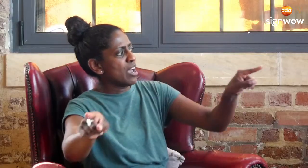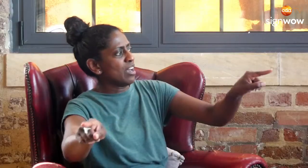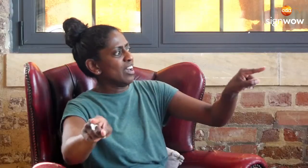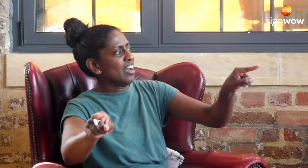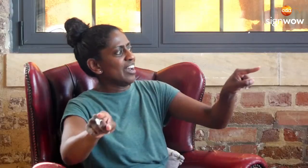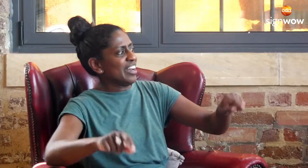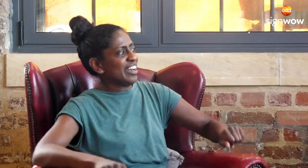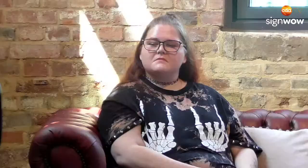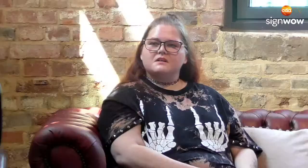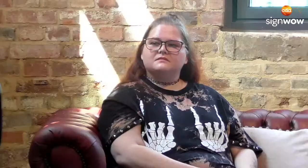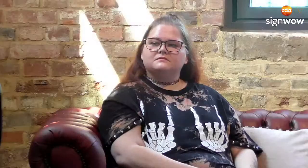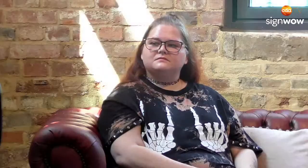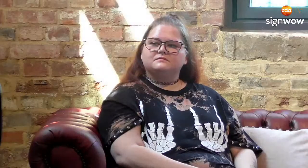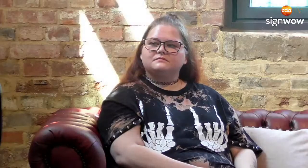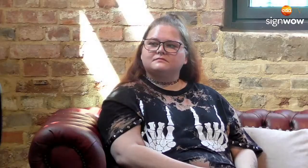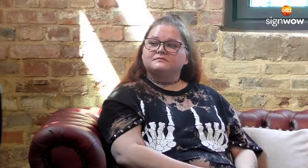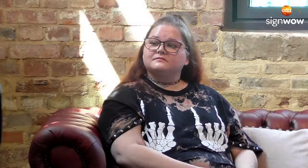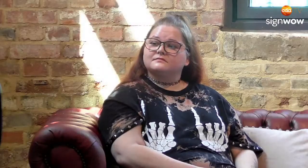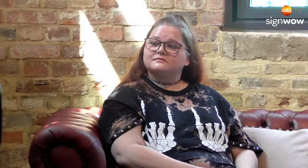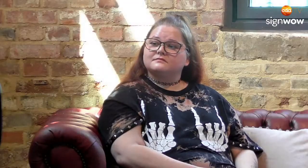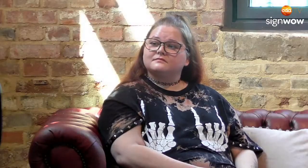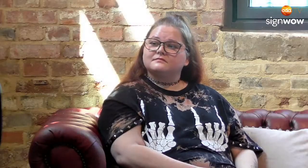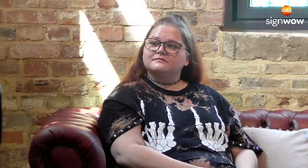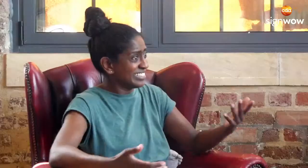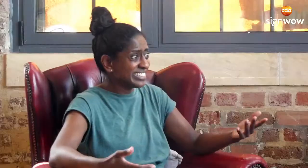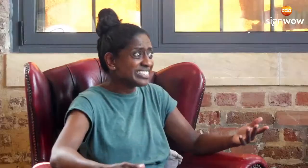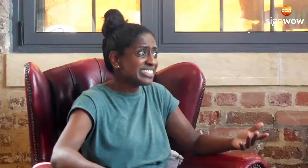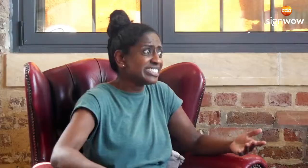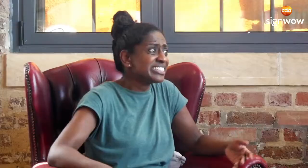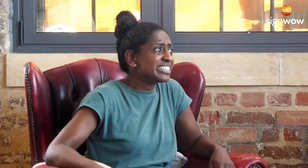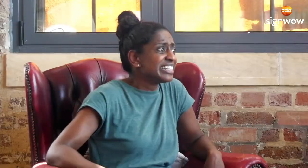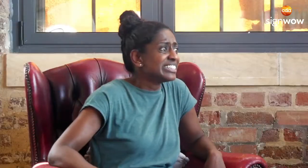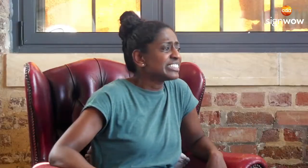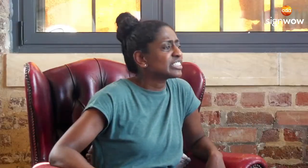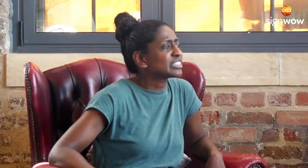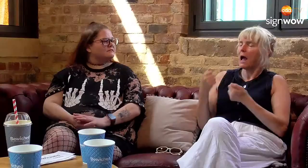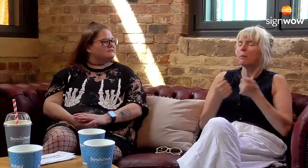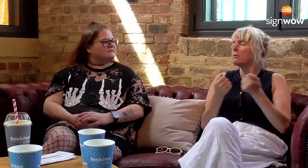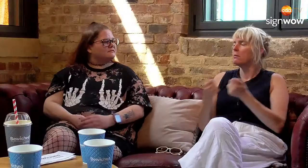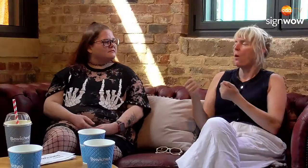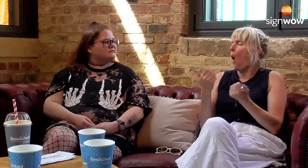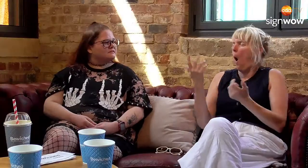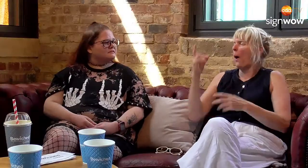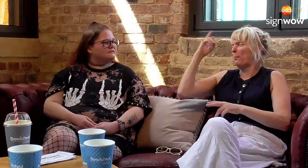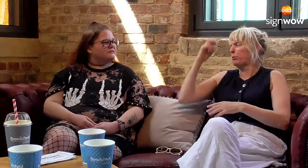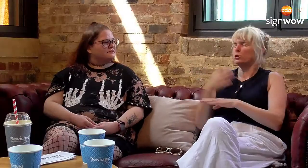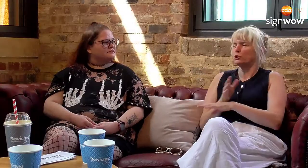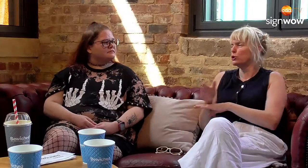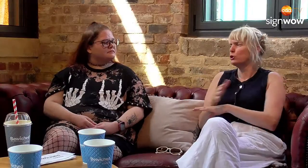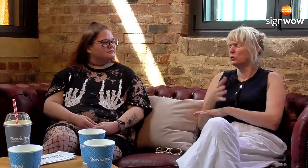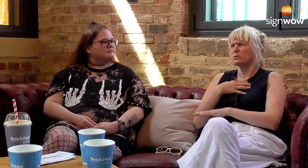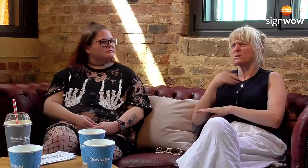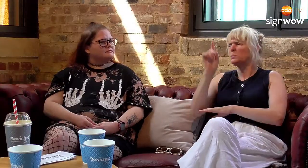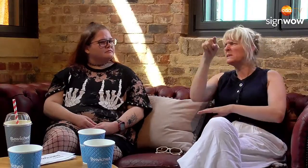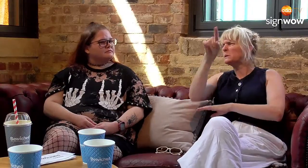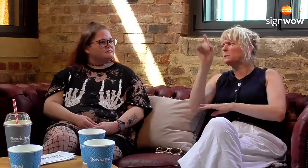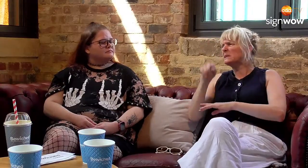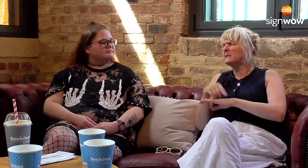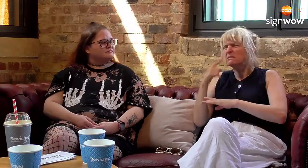April, December, November. It's to do with the sort of the days of the sun rising and falling. I remember the same. I was on a bus at